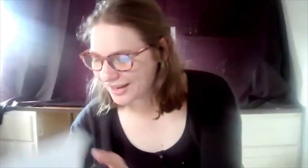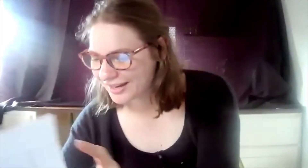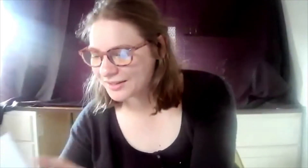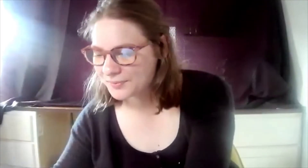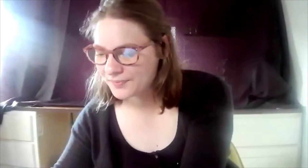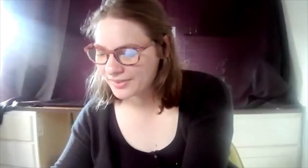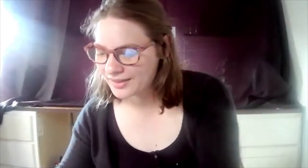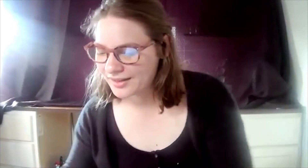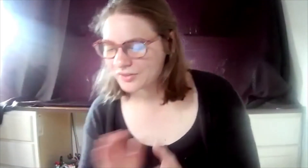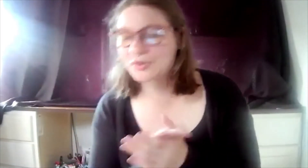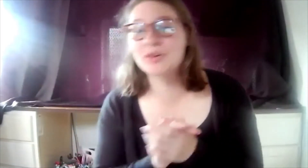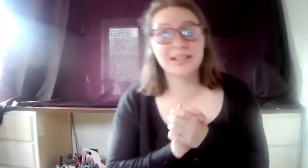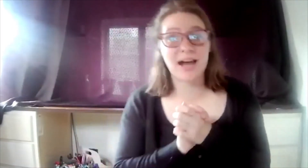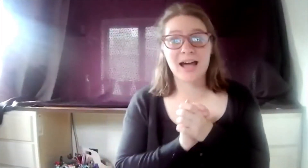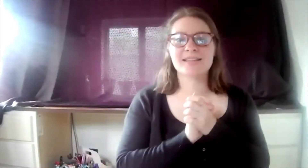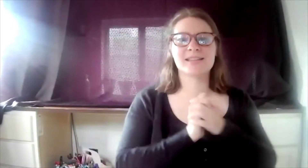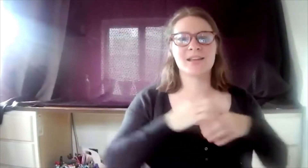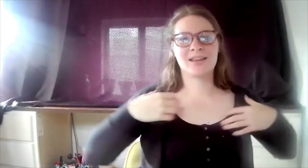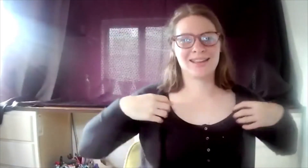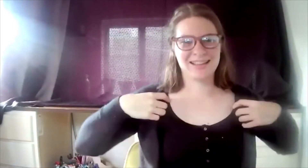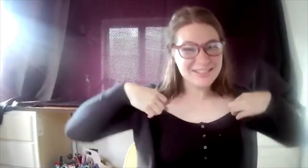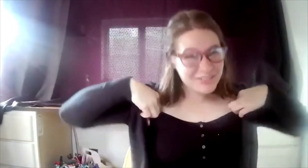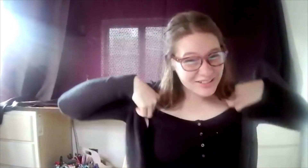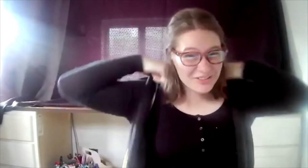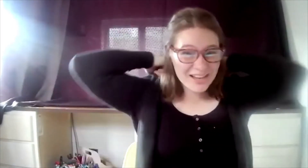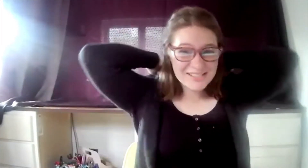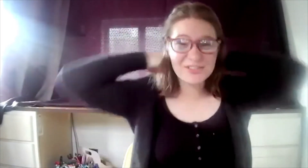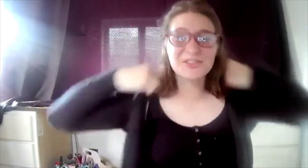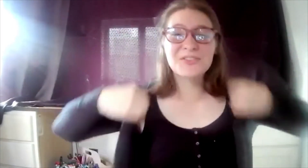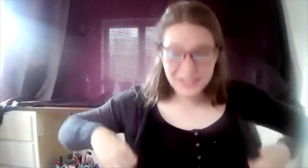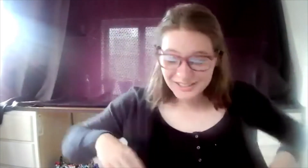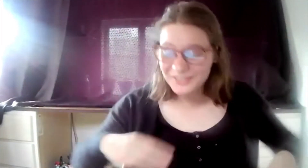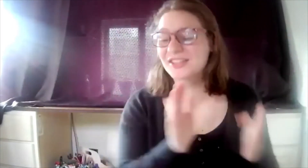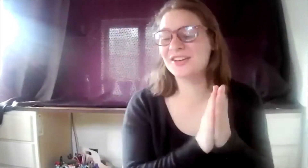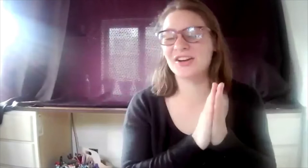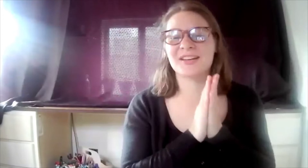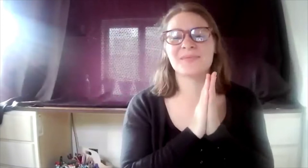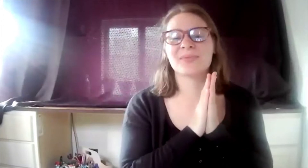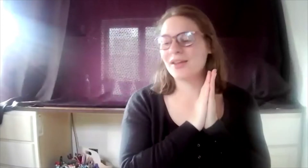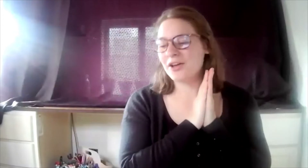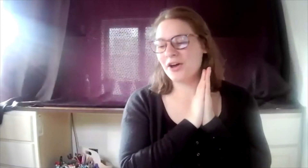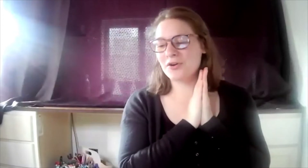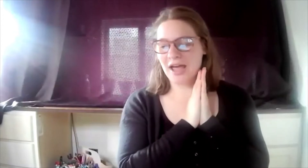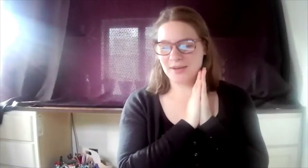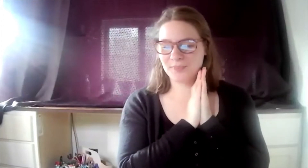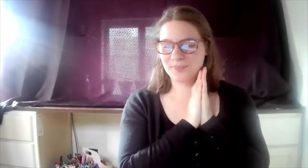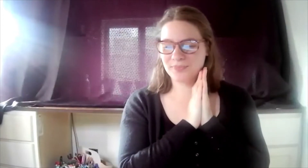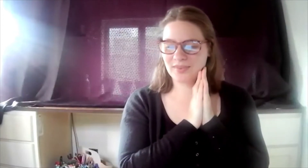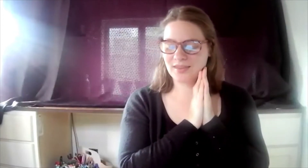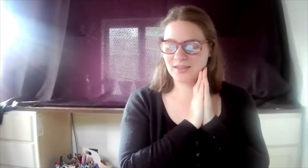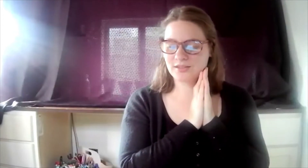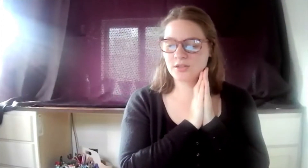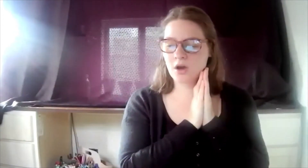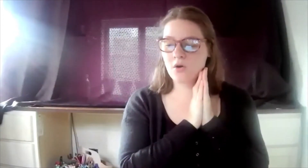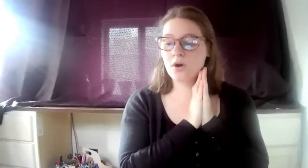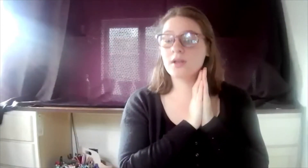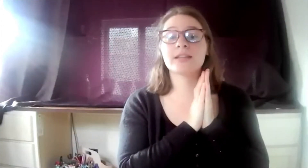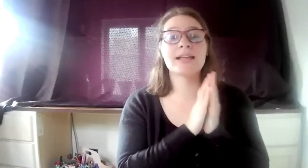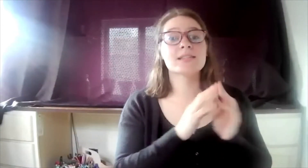Good. Good, guys. Good. You guys are doing really, really good. Okay, so let's